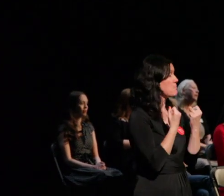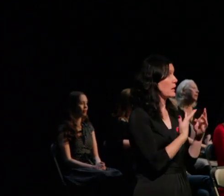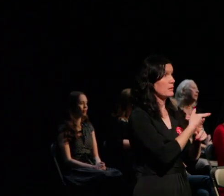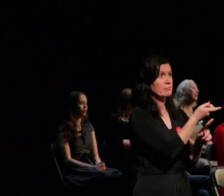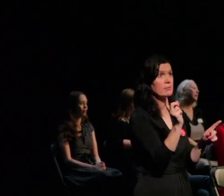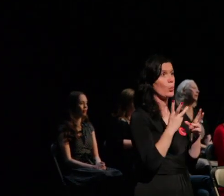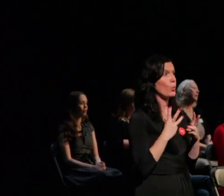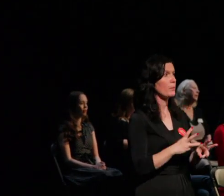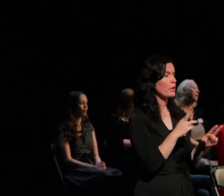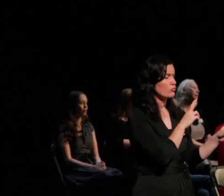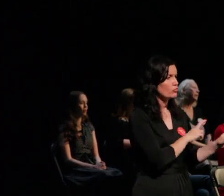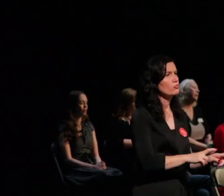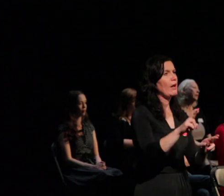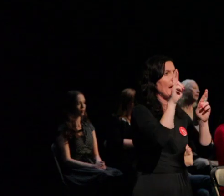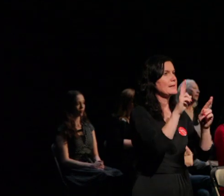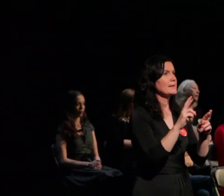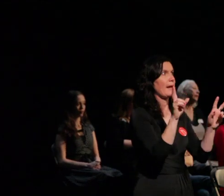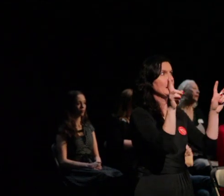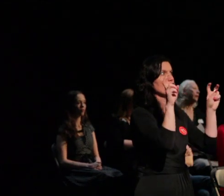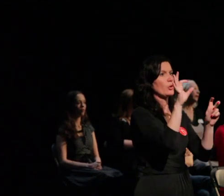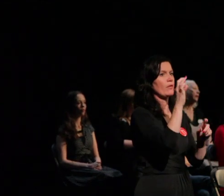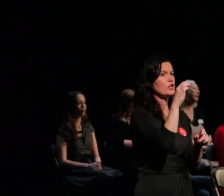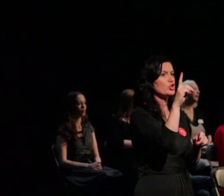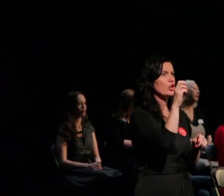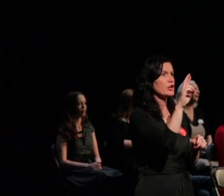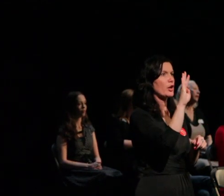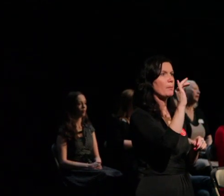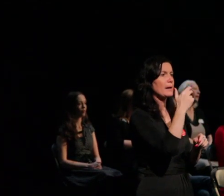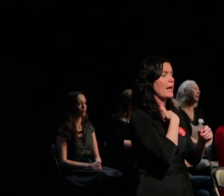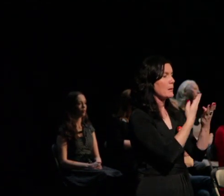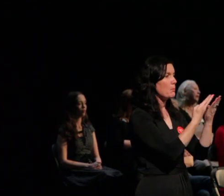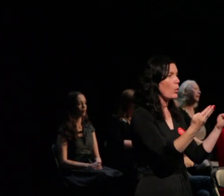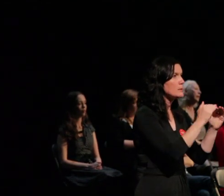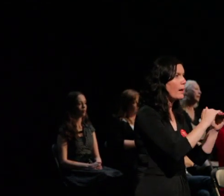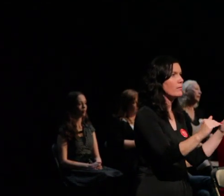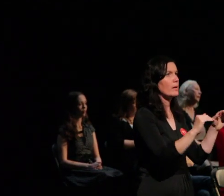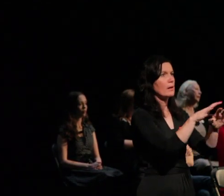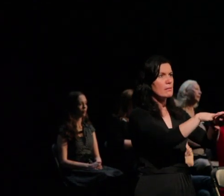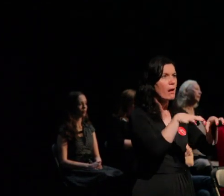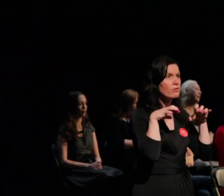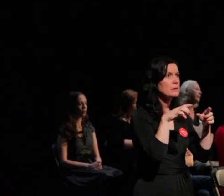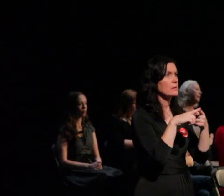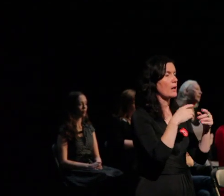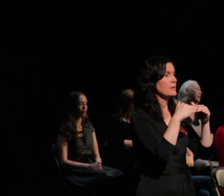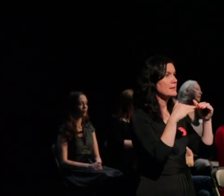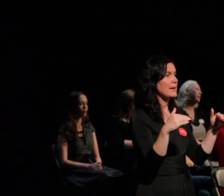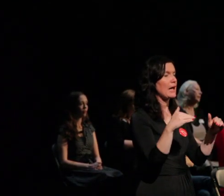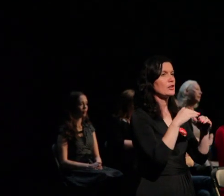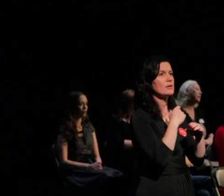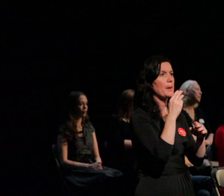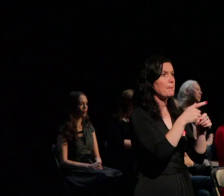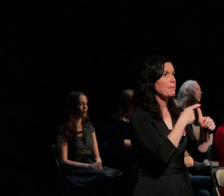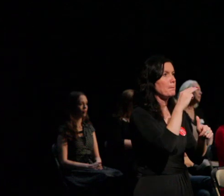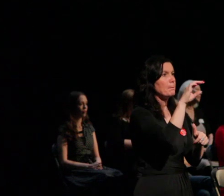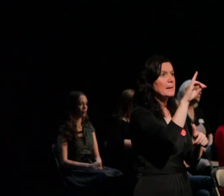women, raised gender bias at board level, at conferences, on platforms, and in the media